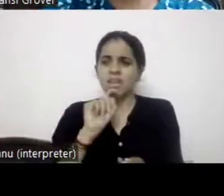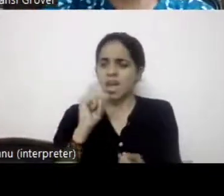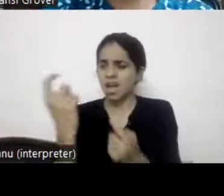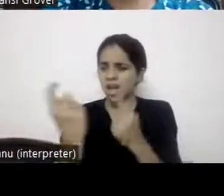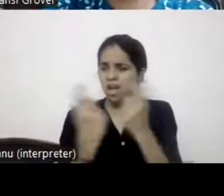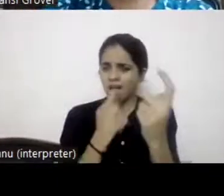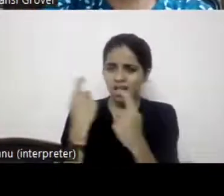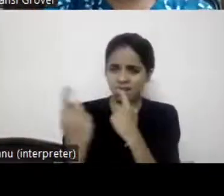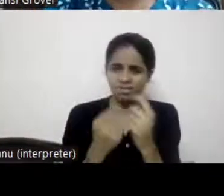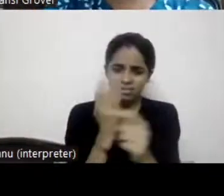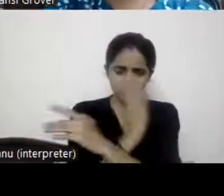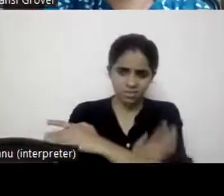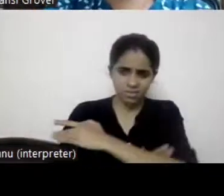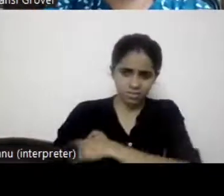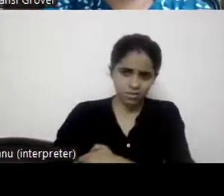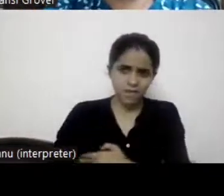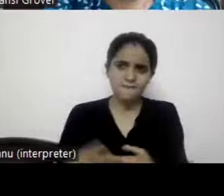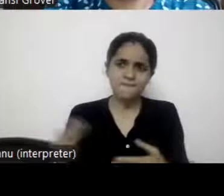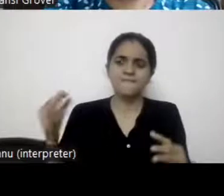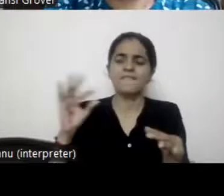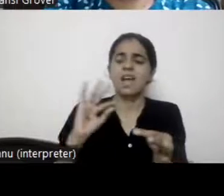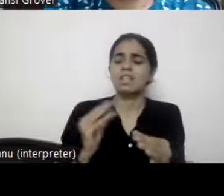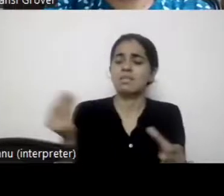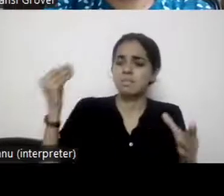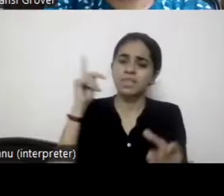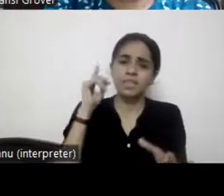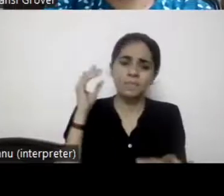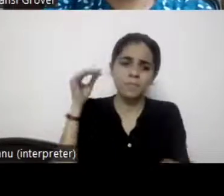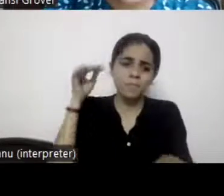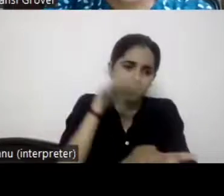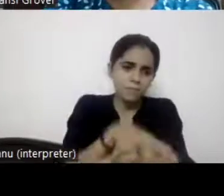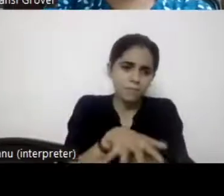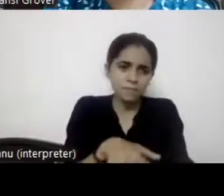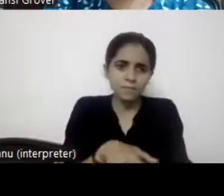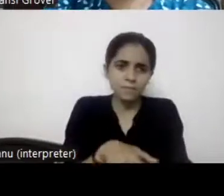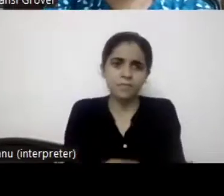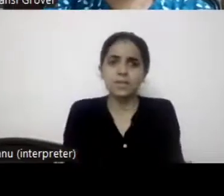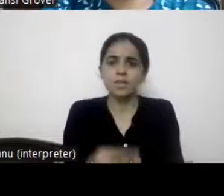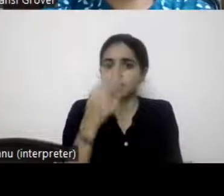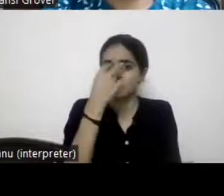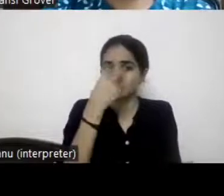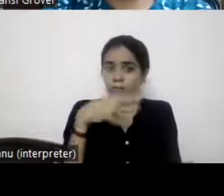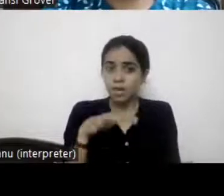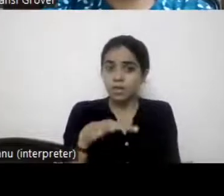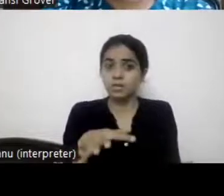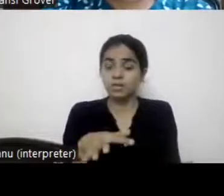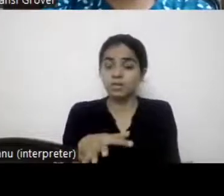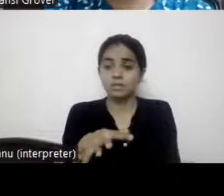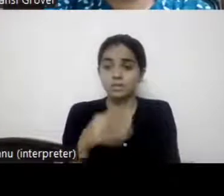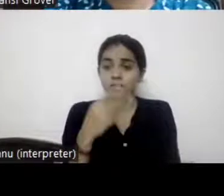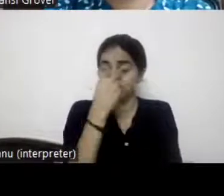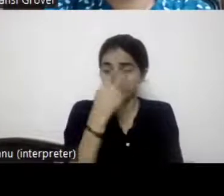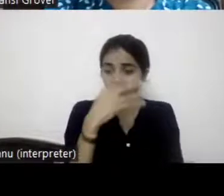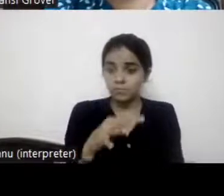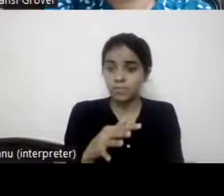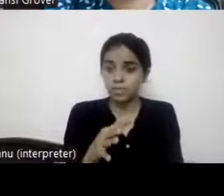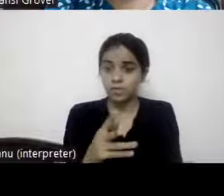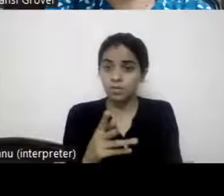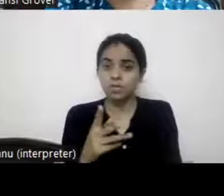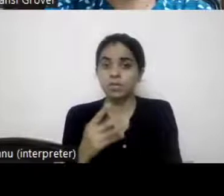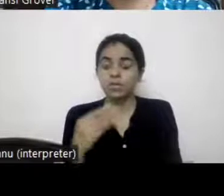the disabled people to fix themselves. And blindness, the way blindness has